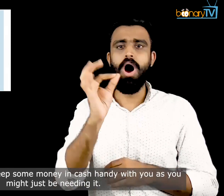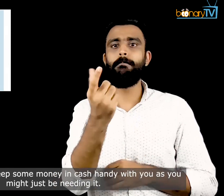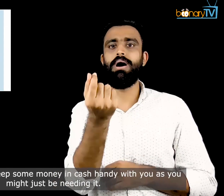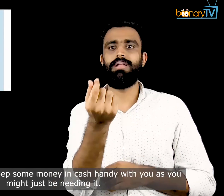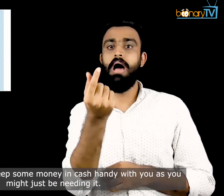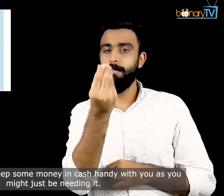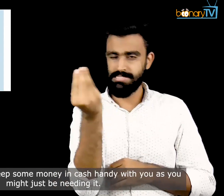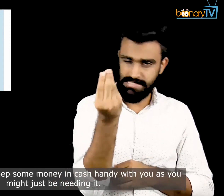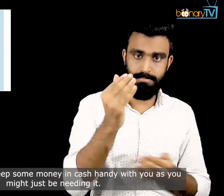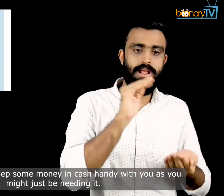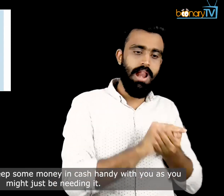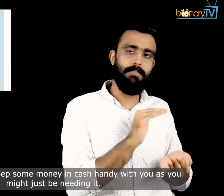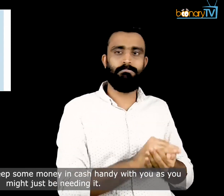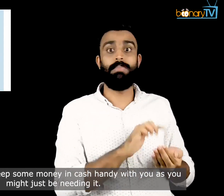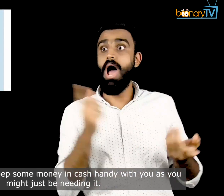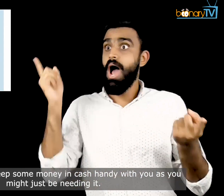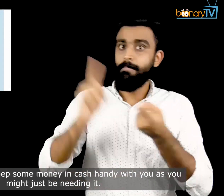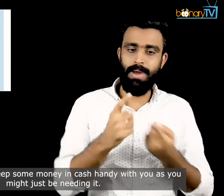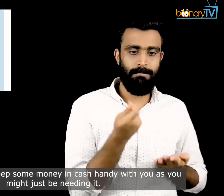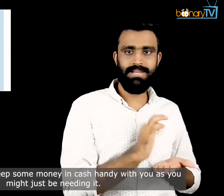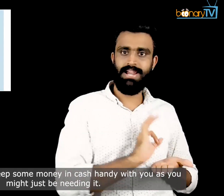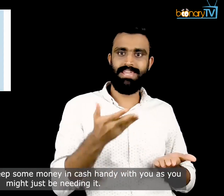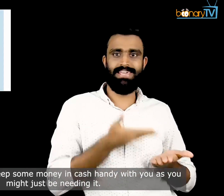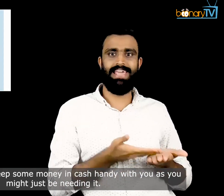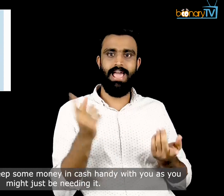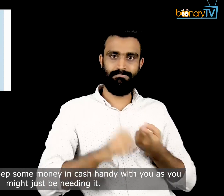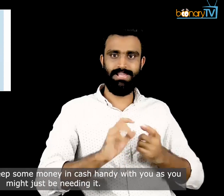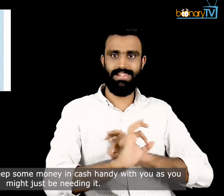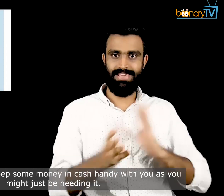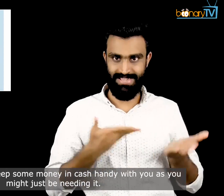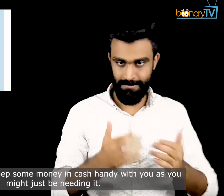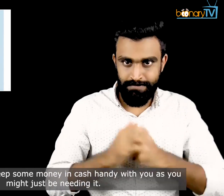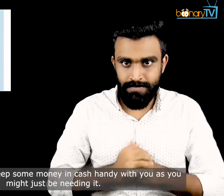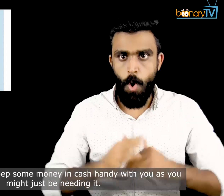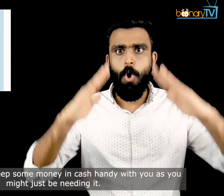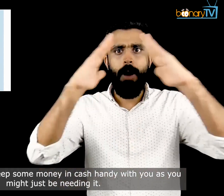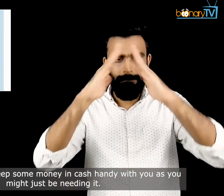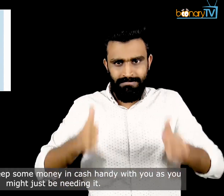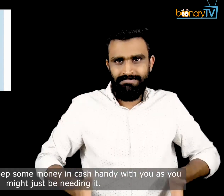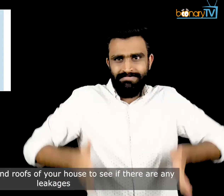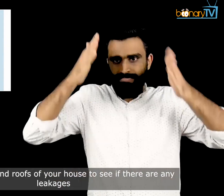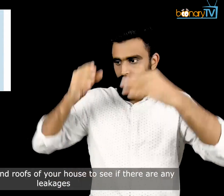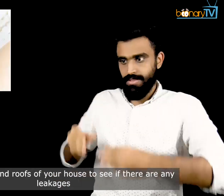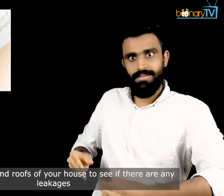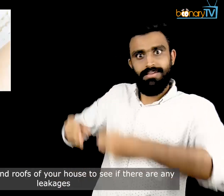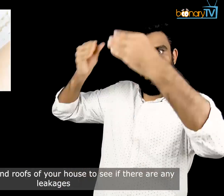keep some money in cash handy with you, as you might just be needing it. Check the